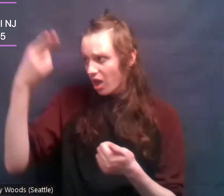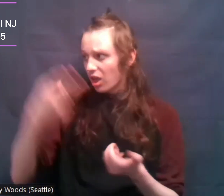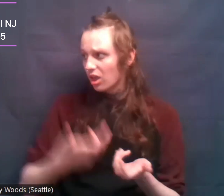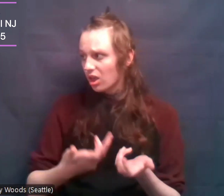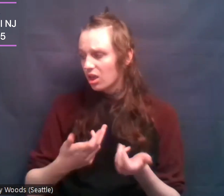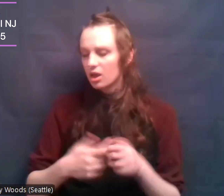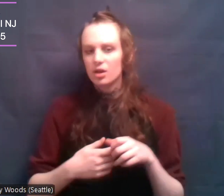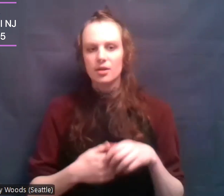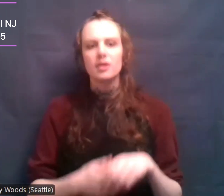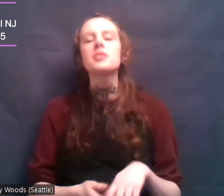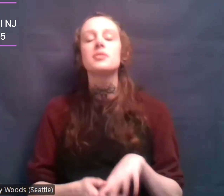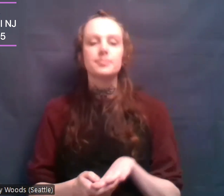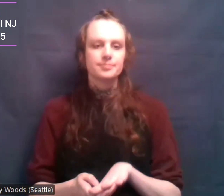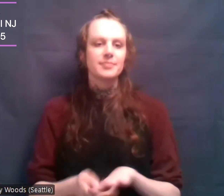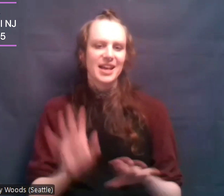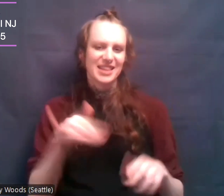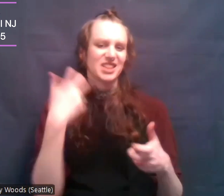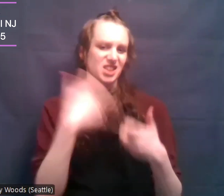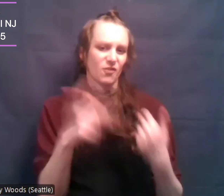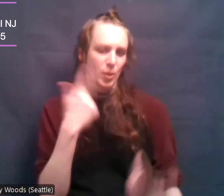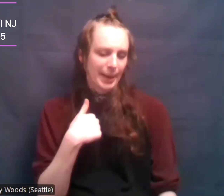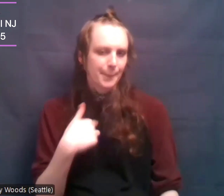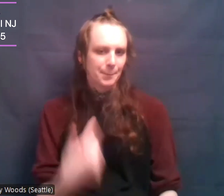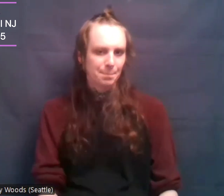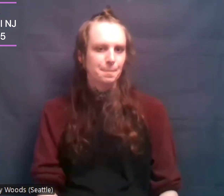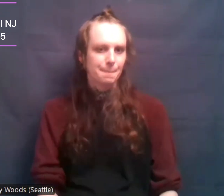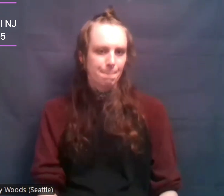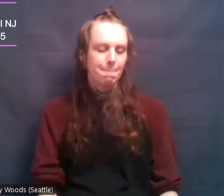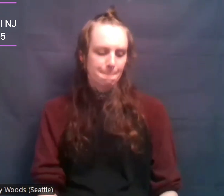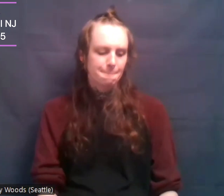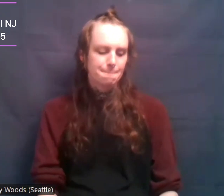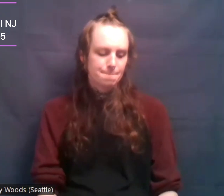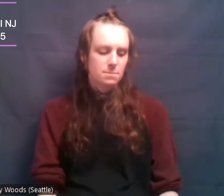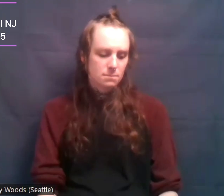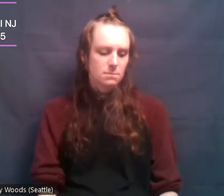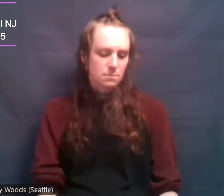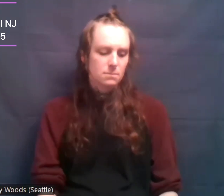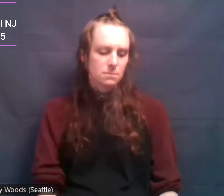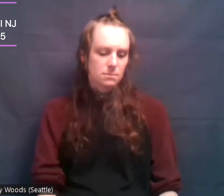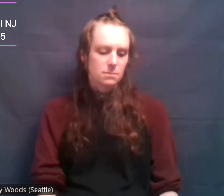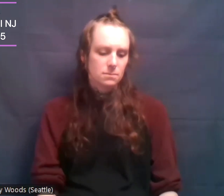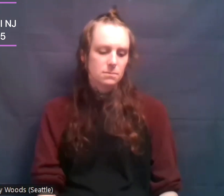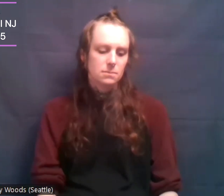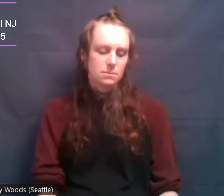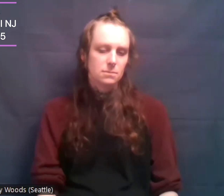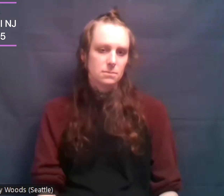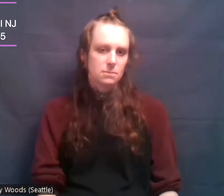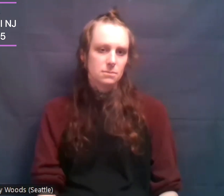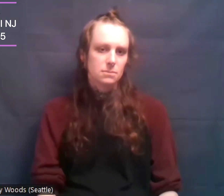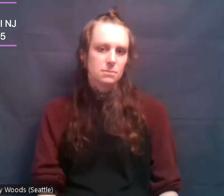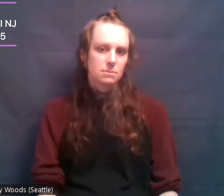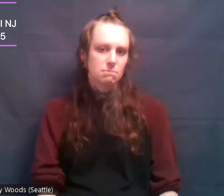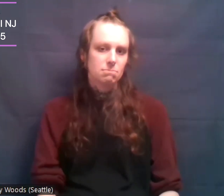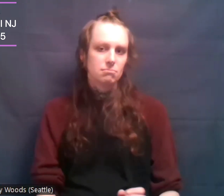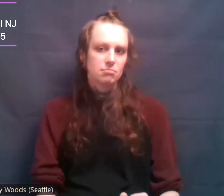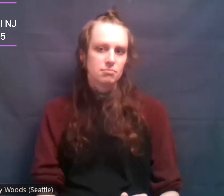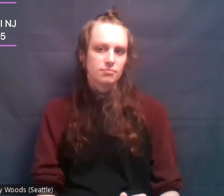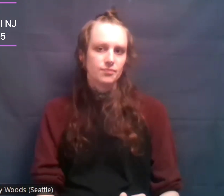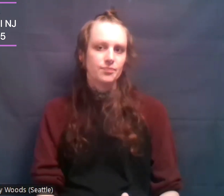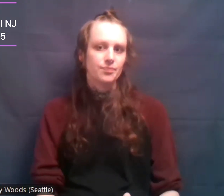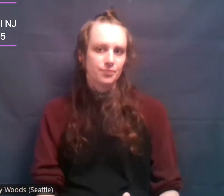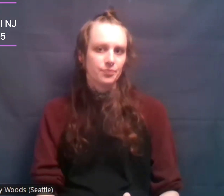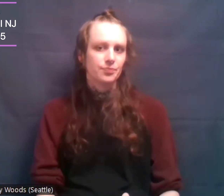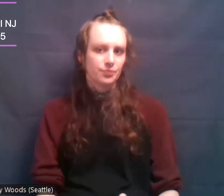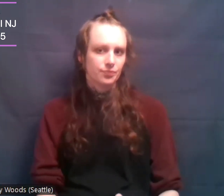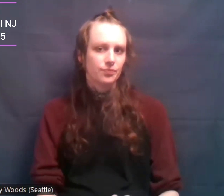But I learned a lot in those situations. But the thing is I learned that